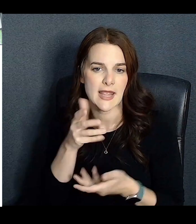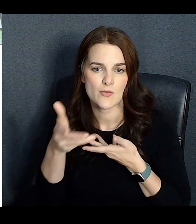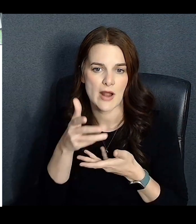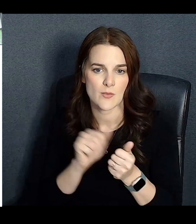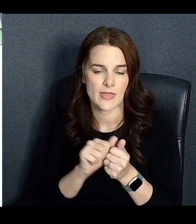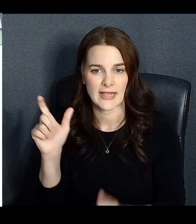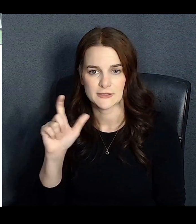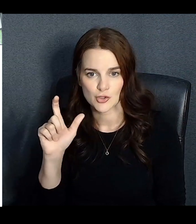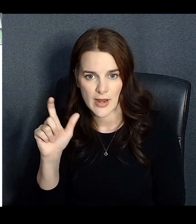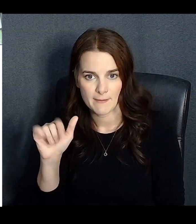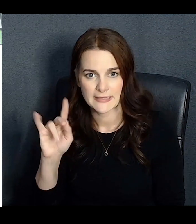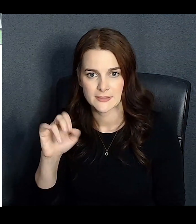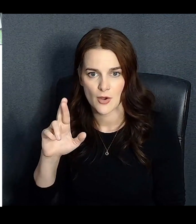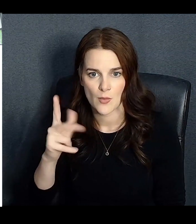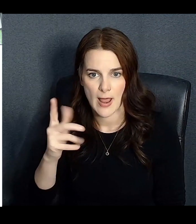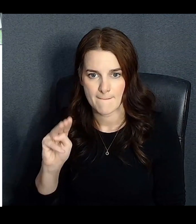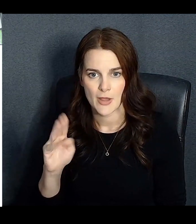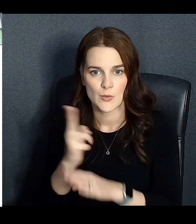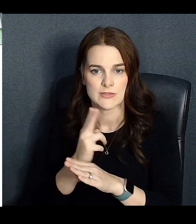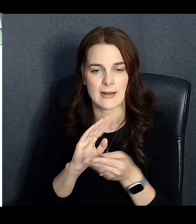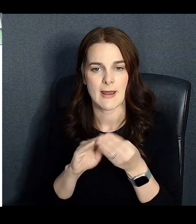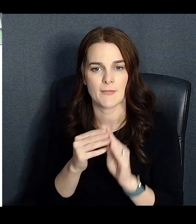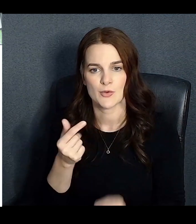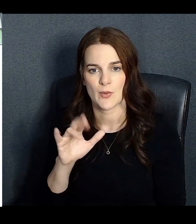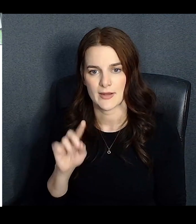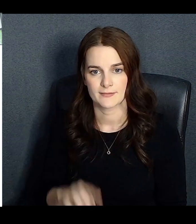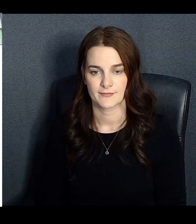with Instagram using a number grid.